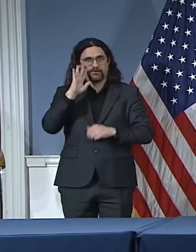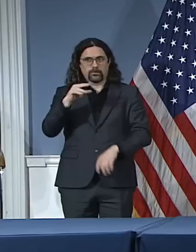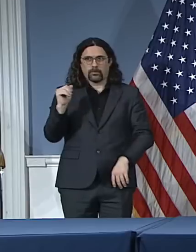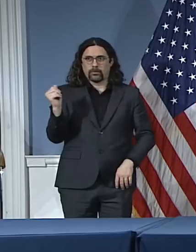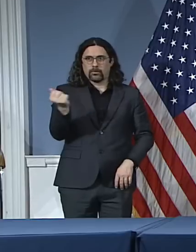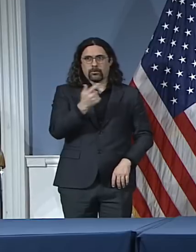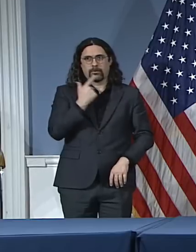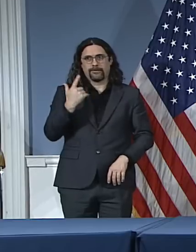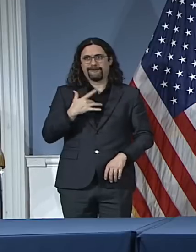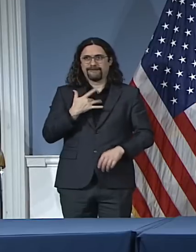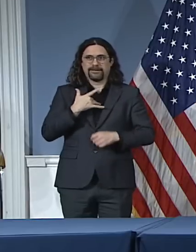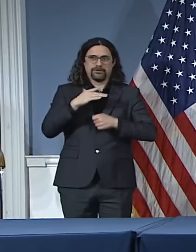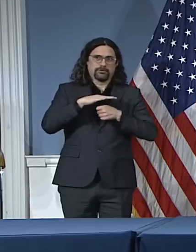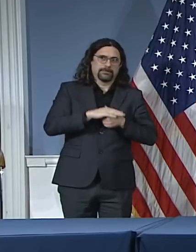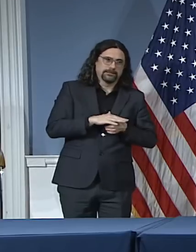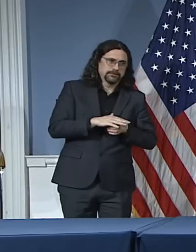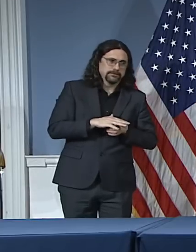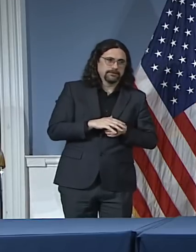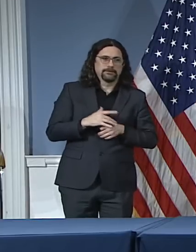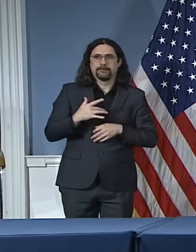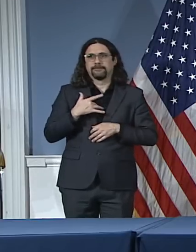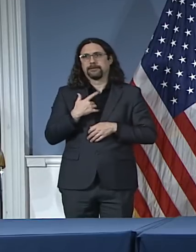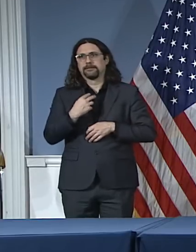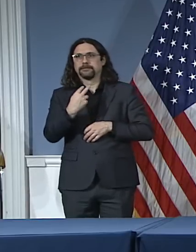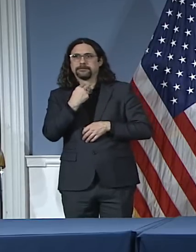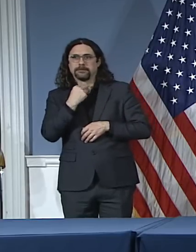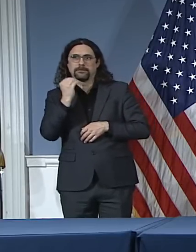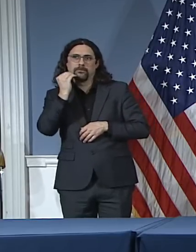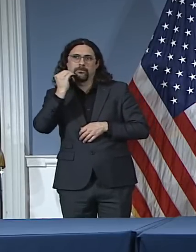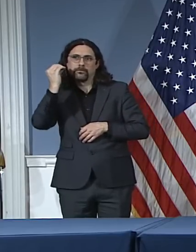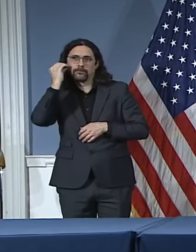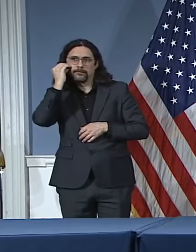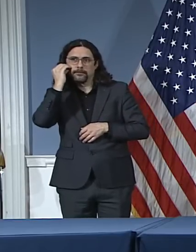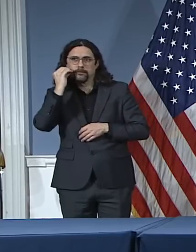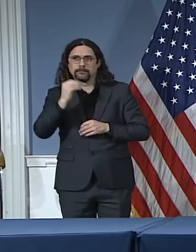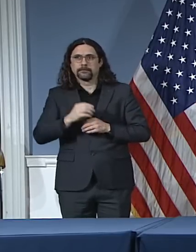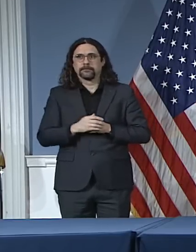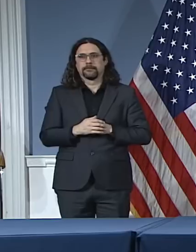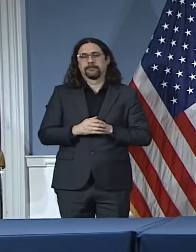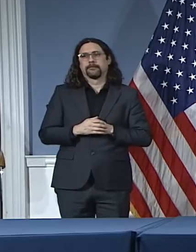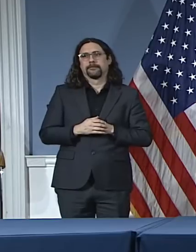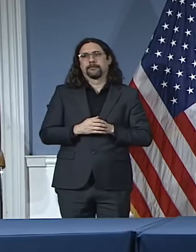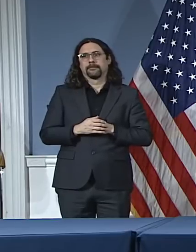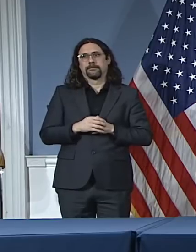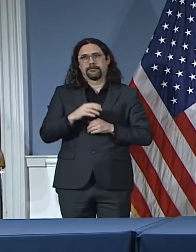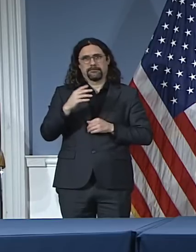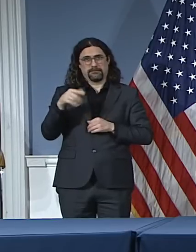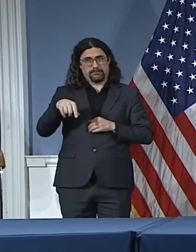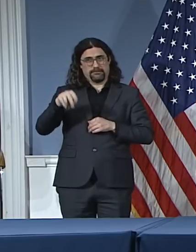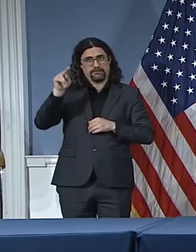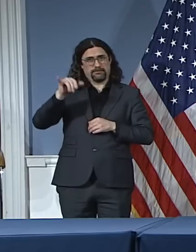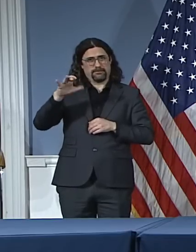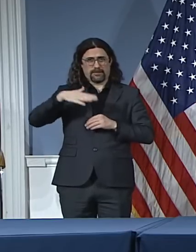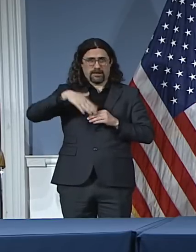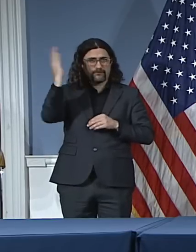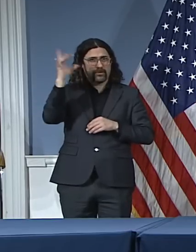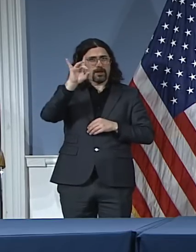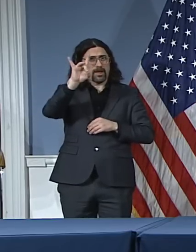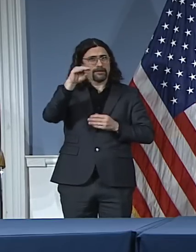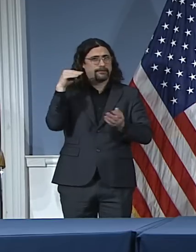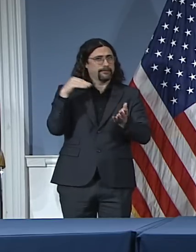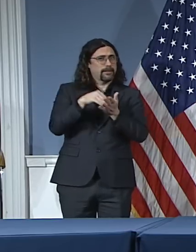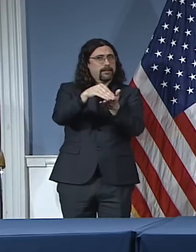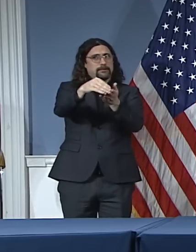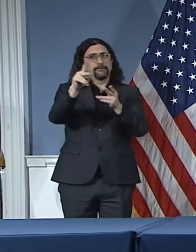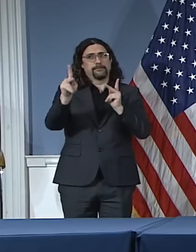are like no other city in the world. In a city of over 8 million people, a vertical city. And you saw yesterday